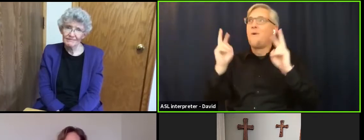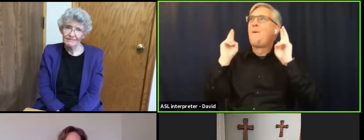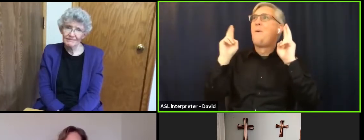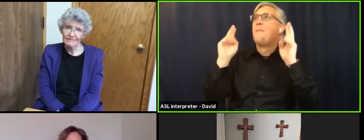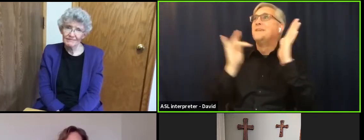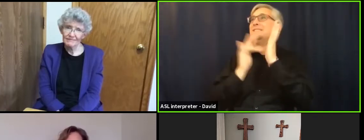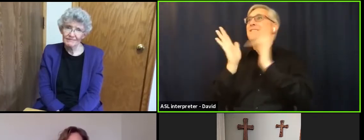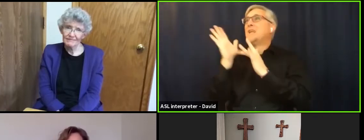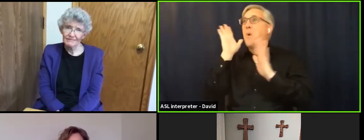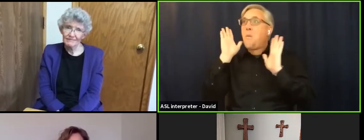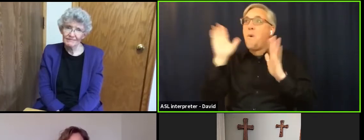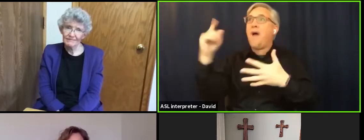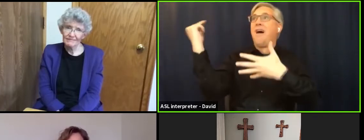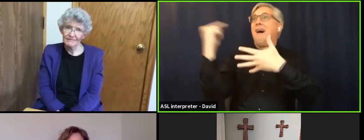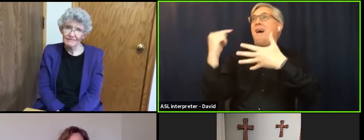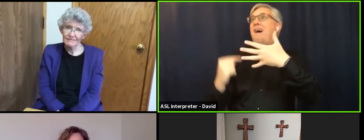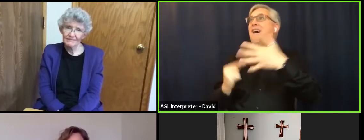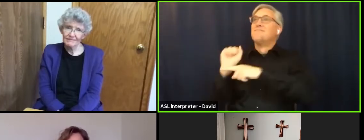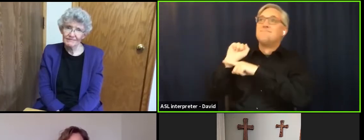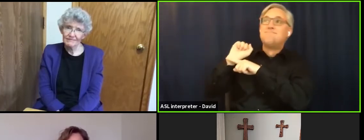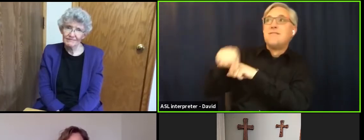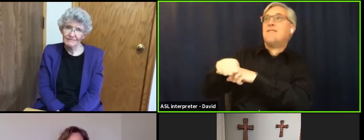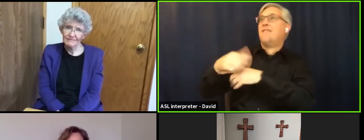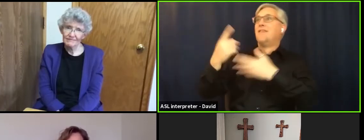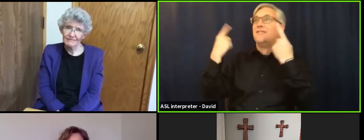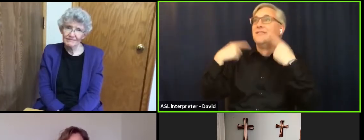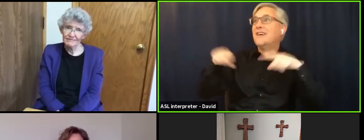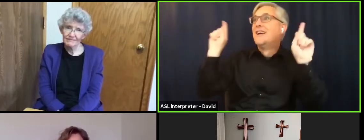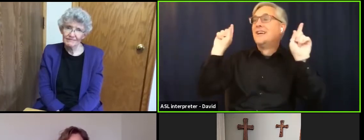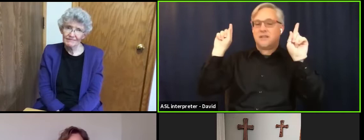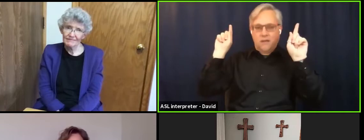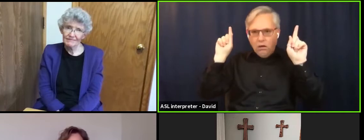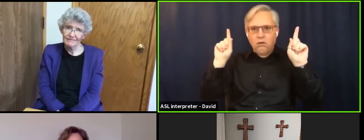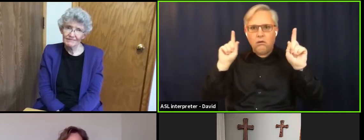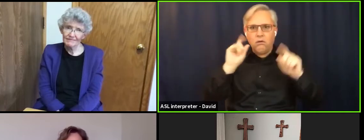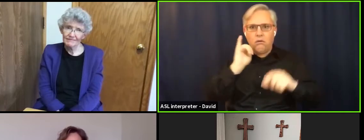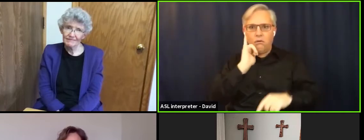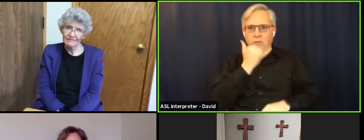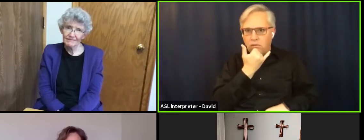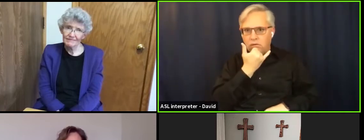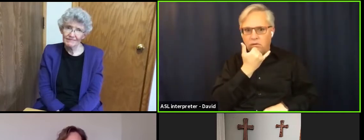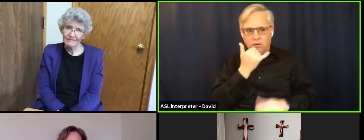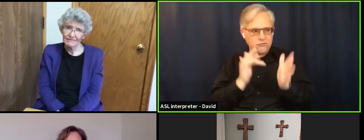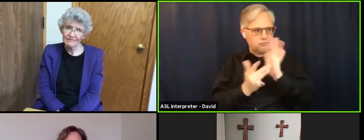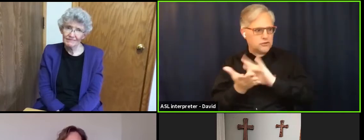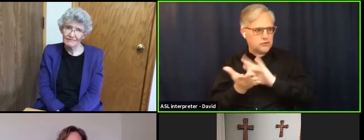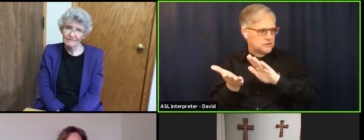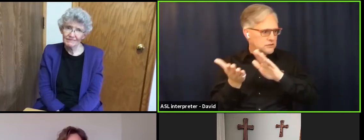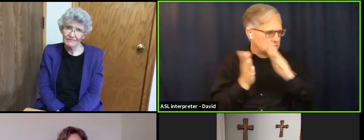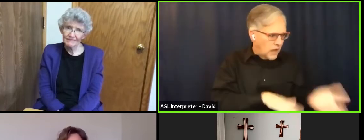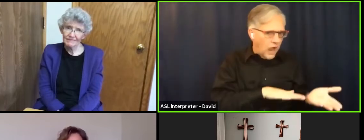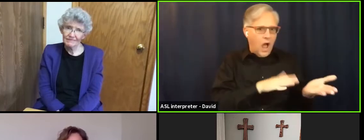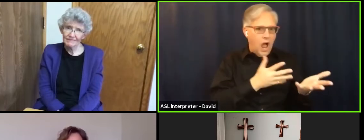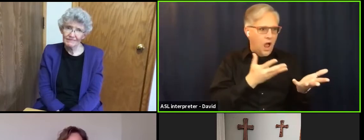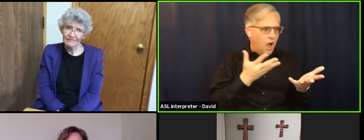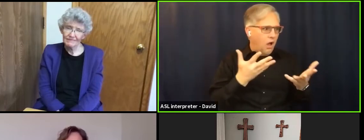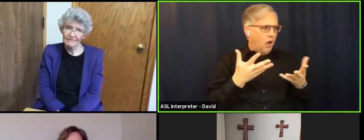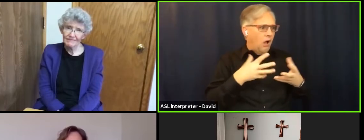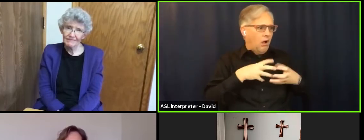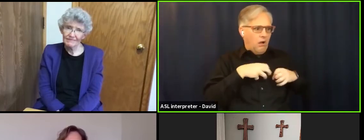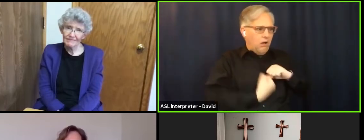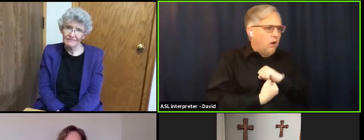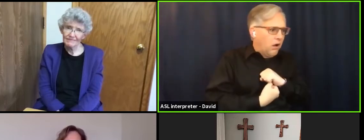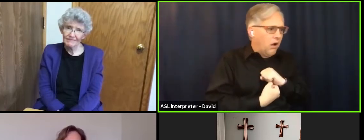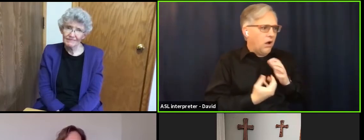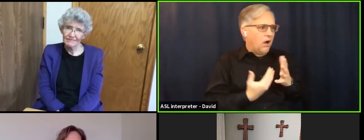So they're grieving because Jesus died, and they're grieving because